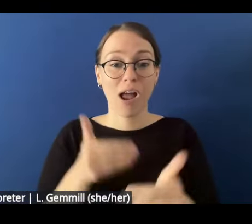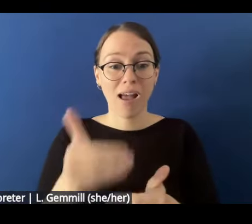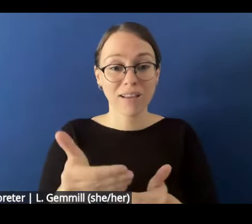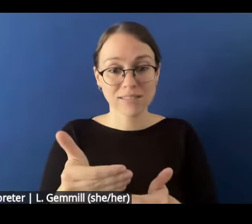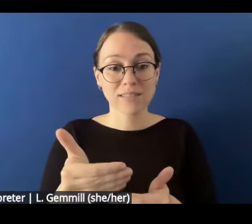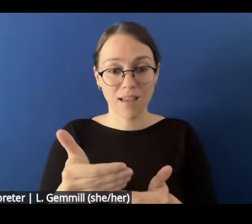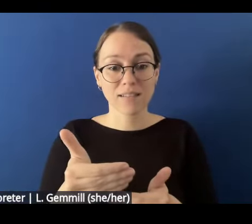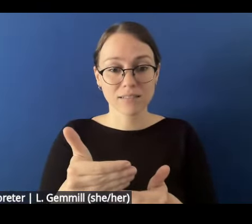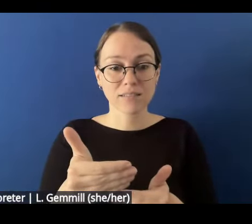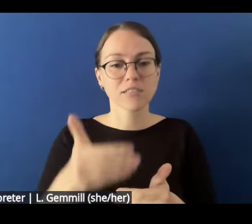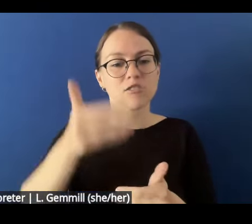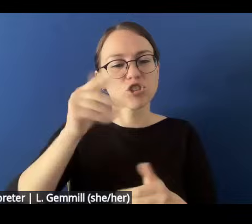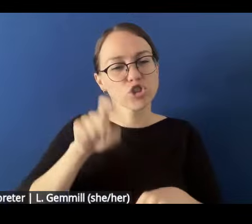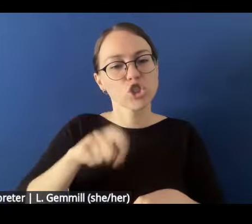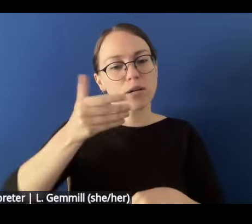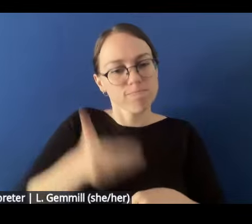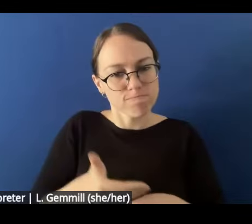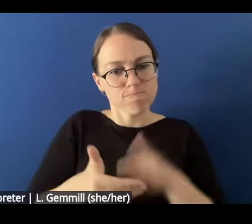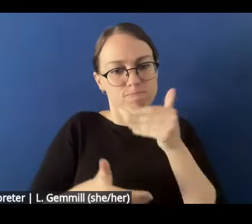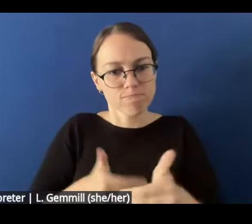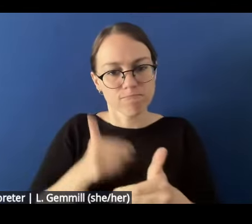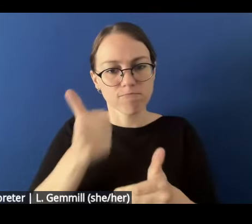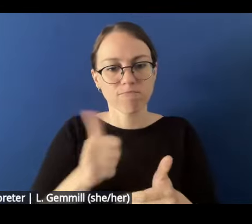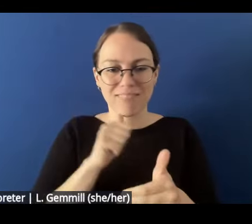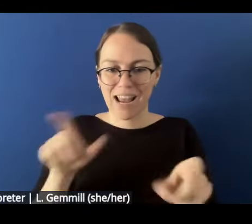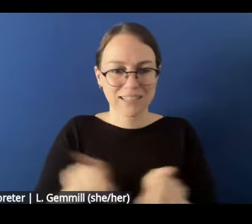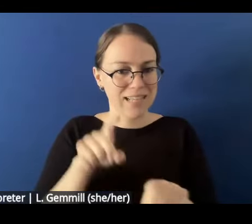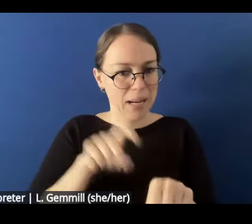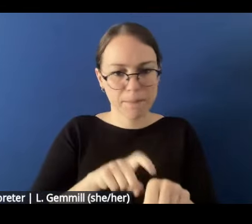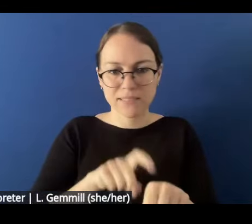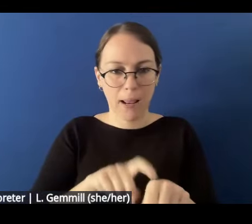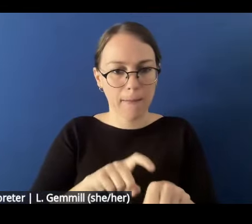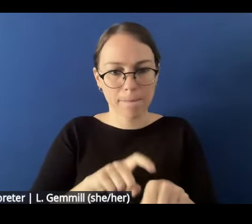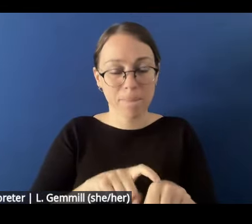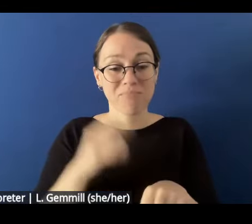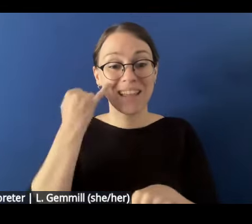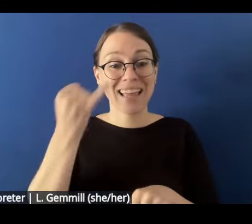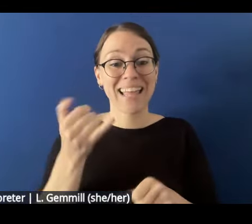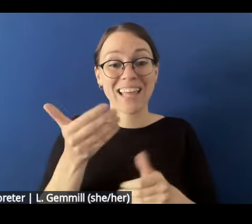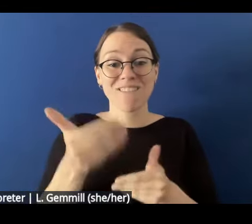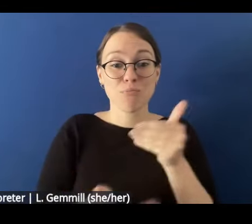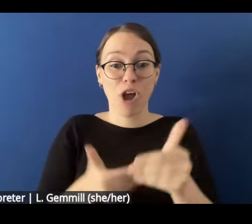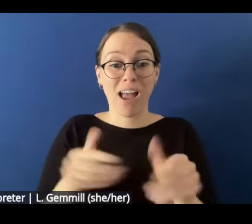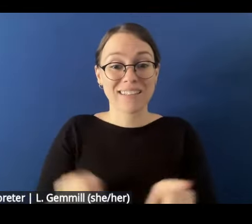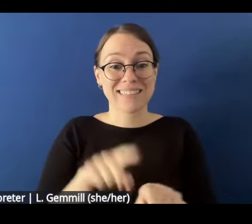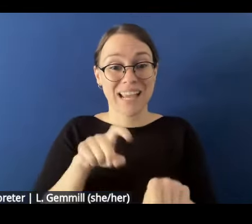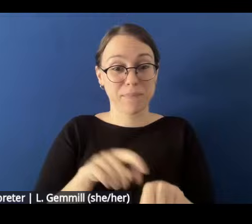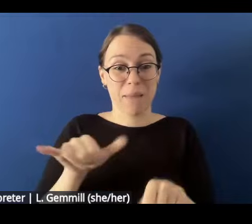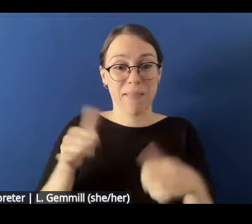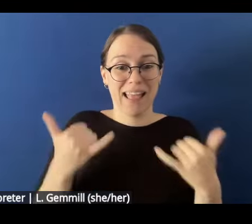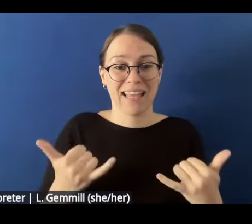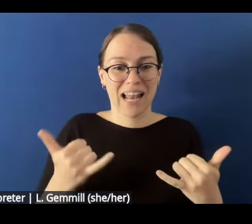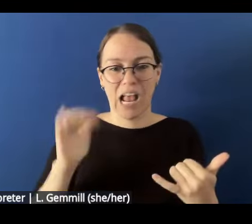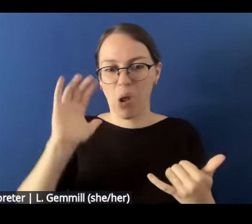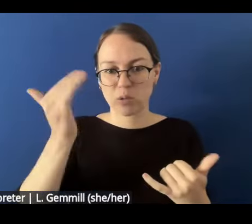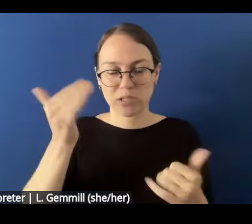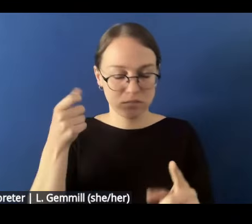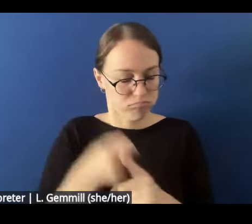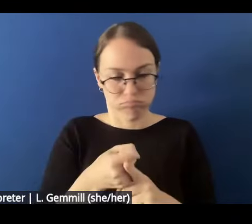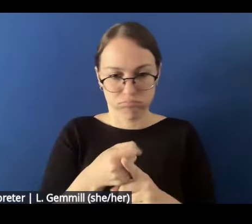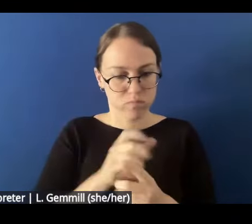is causing an enormous amount of problems and confusion when they're proceeding simultaneously like they do now. I have always tried to bring